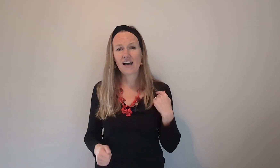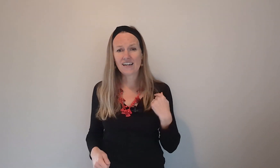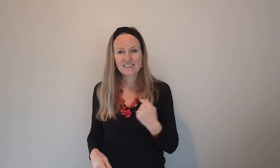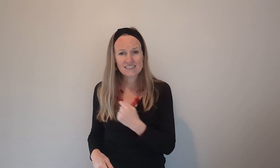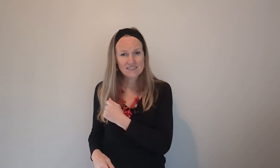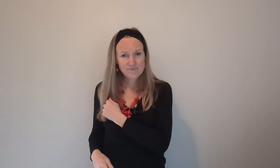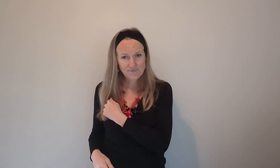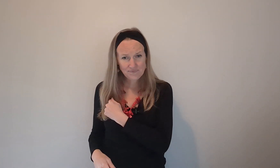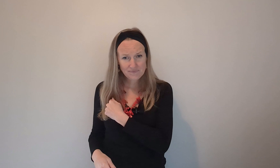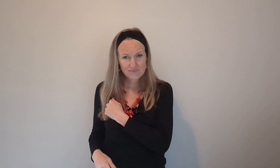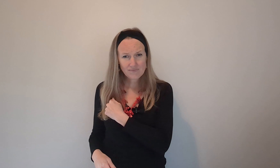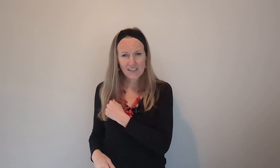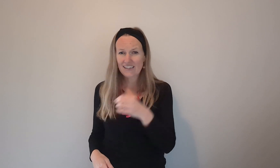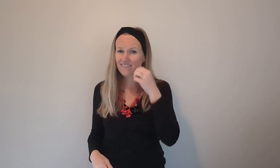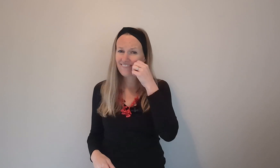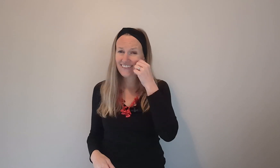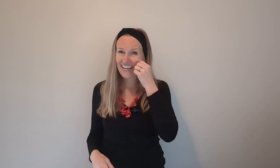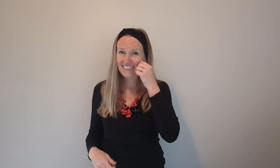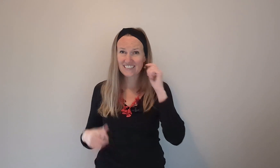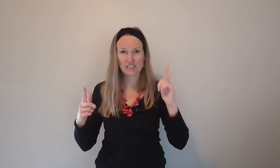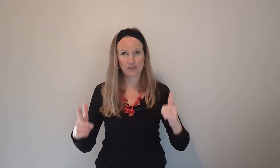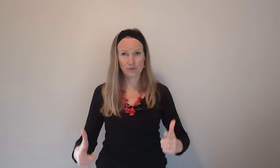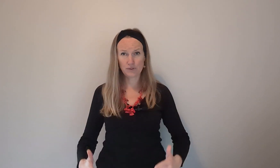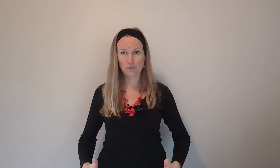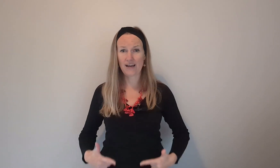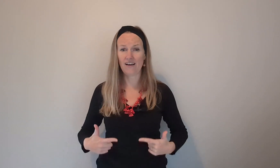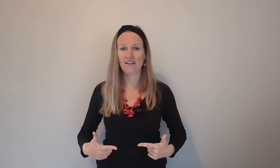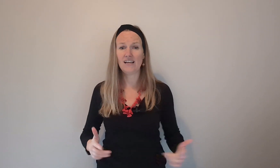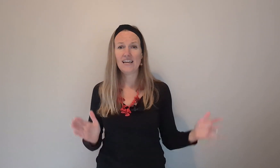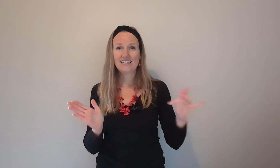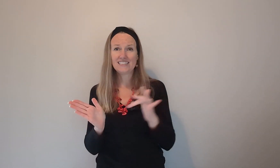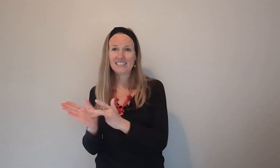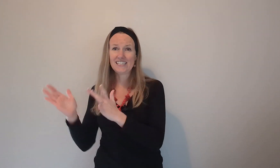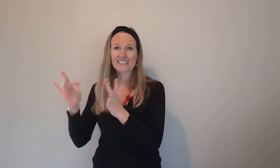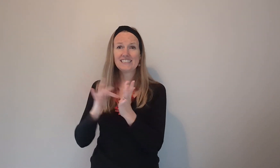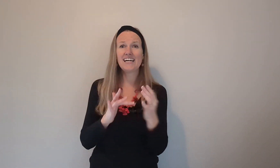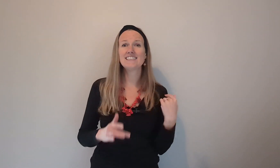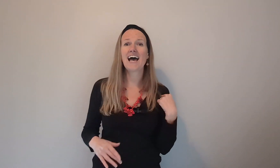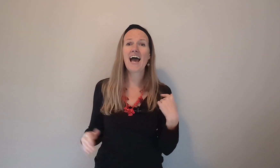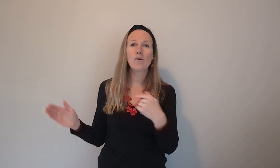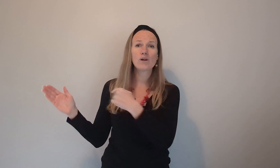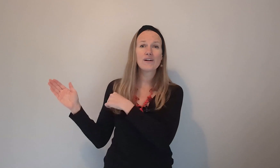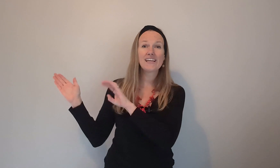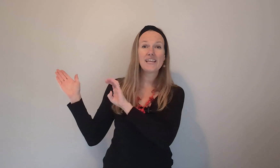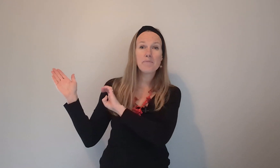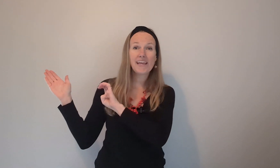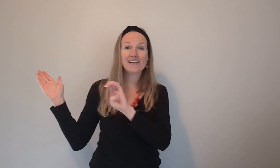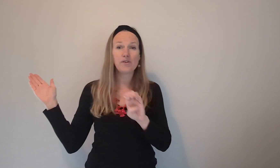us in flesh to dwell, Jesus our